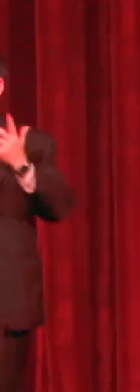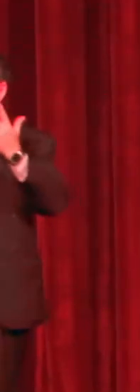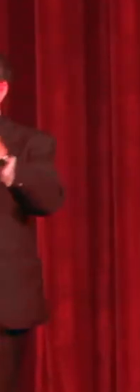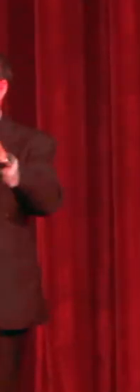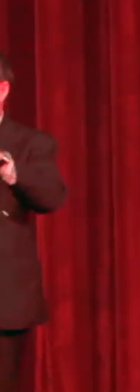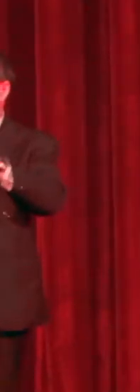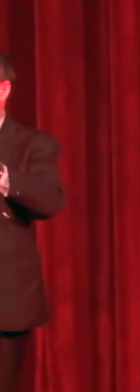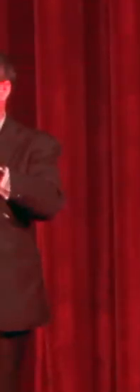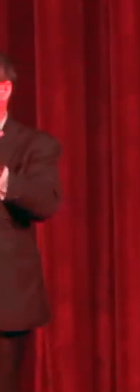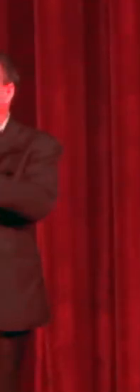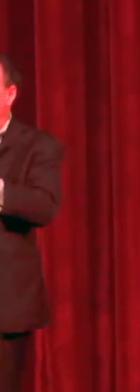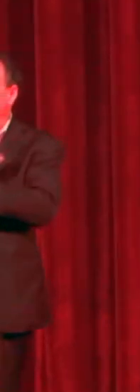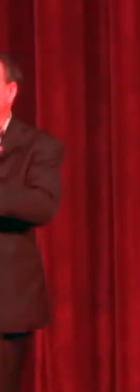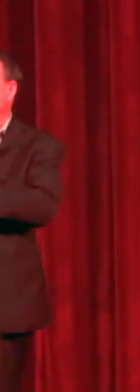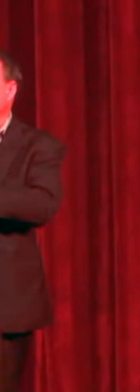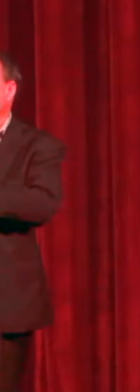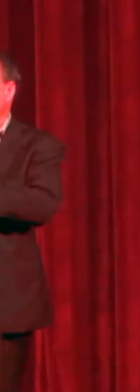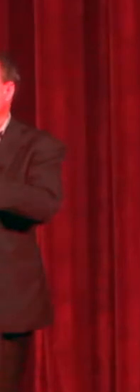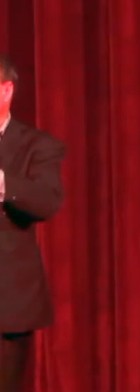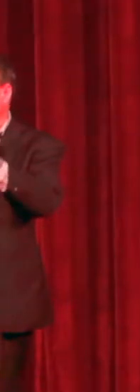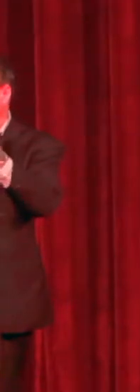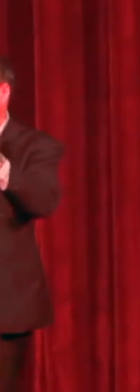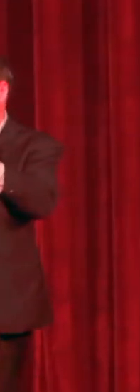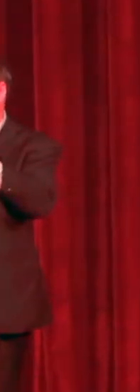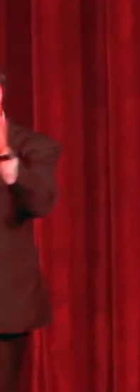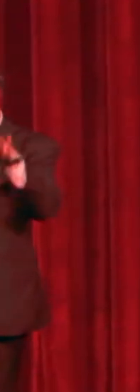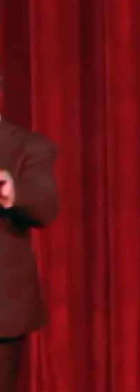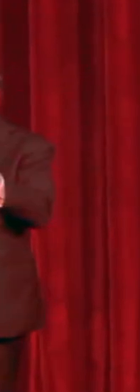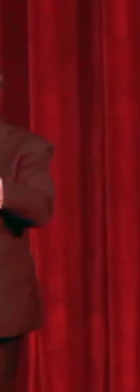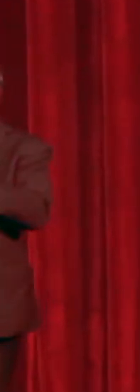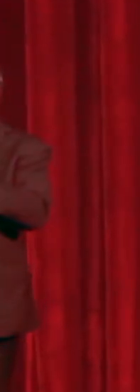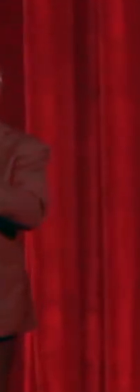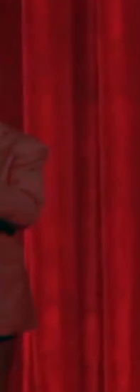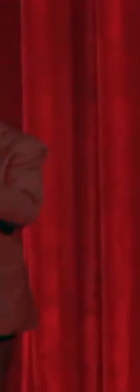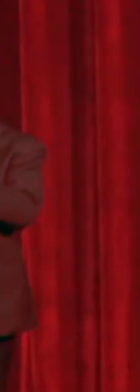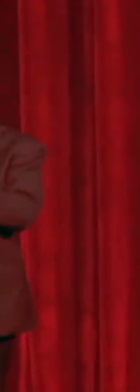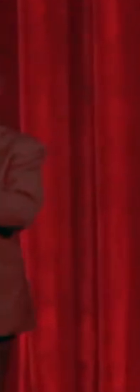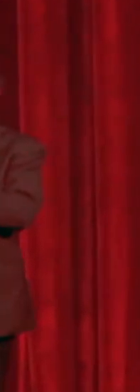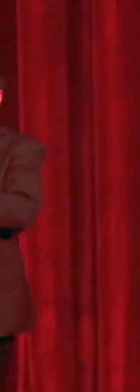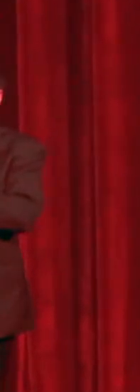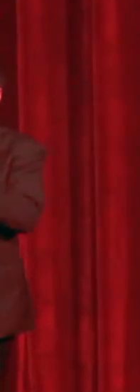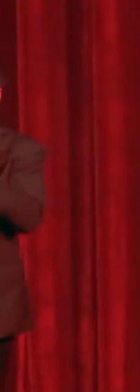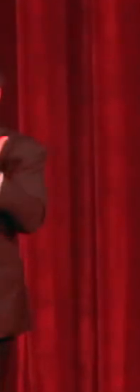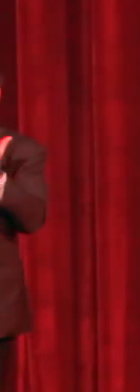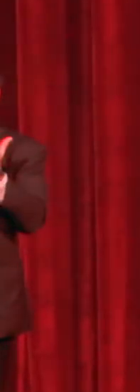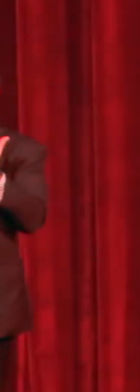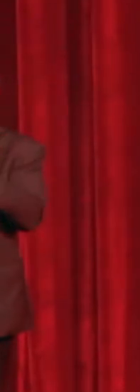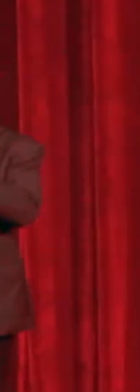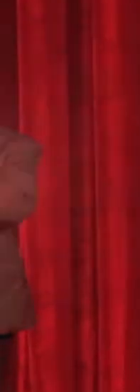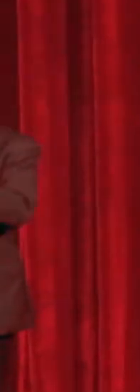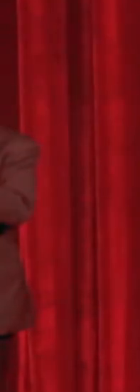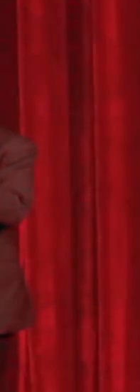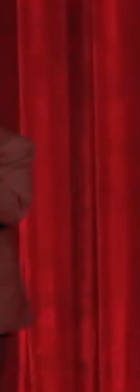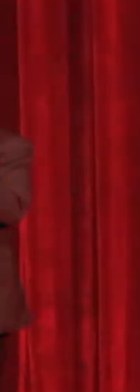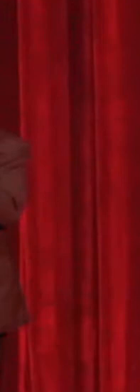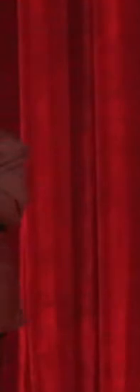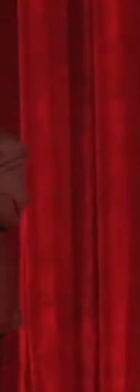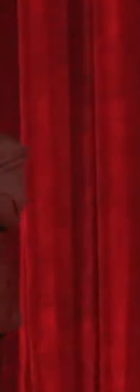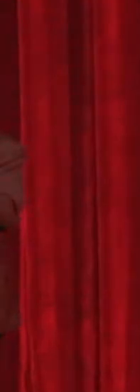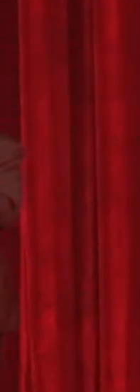different documents, add different forms that would help the administrators maintain the safety